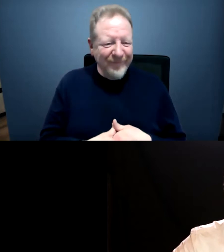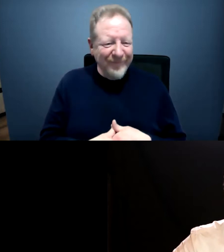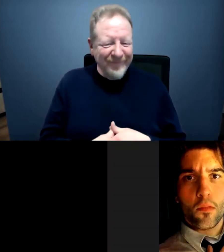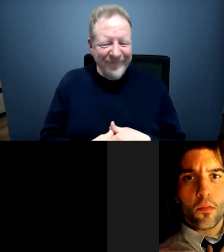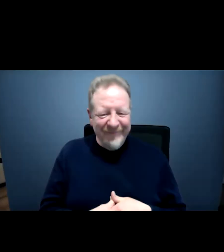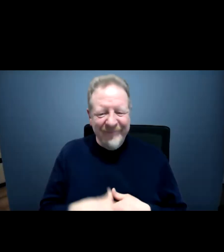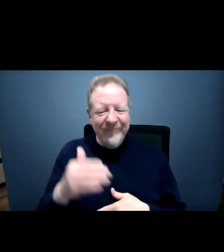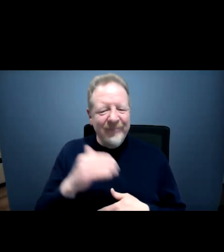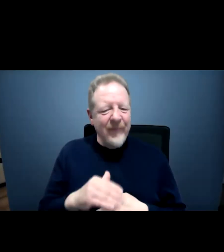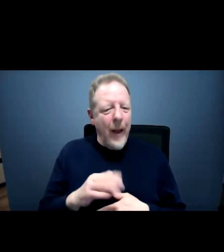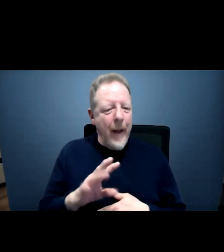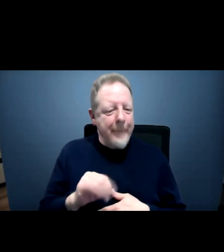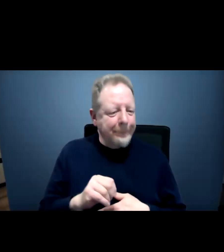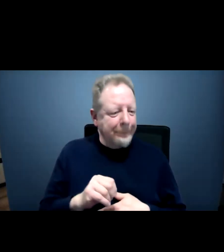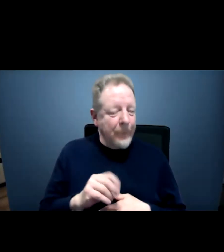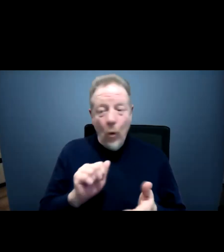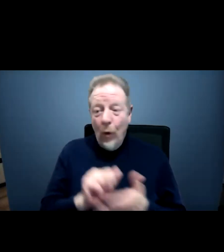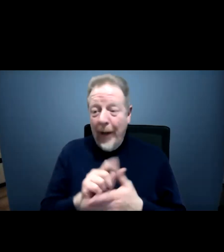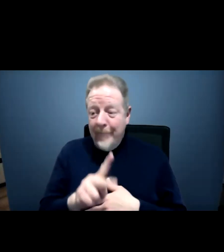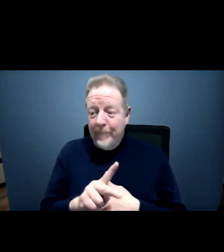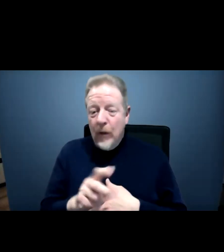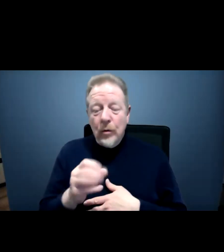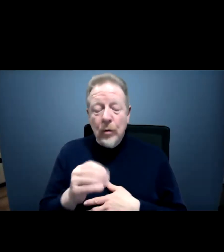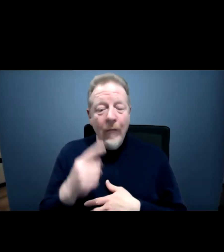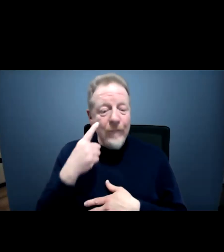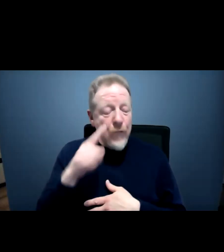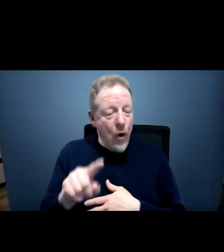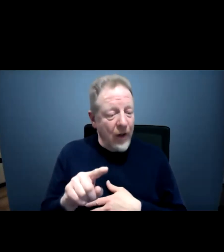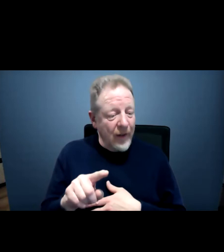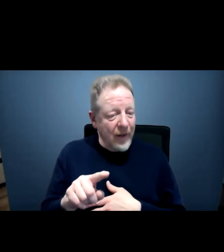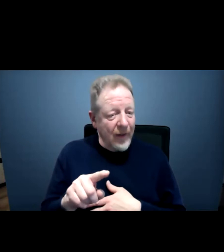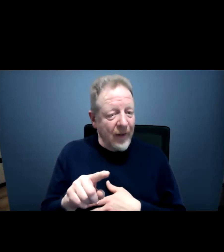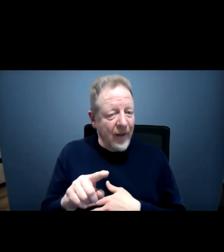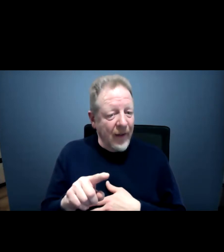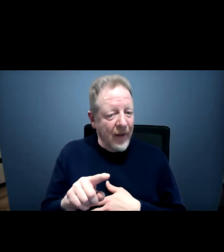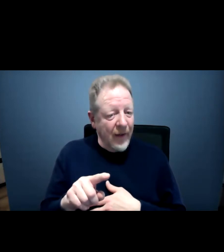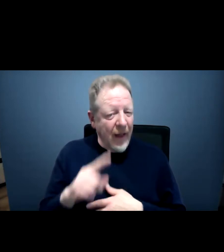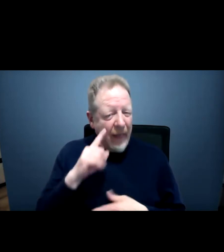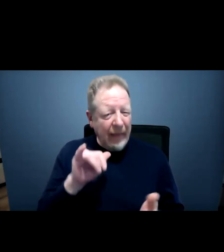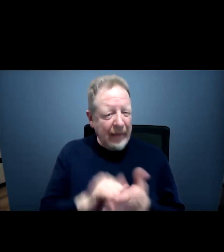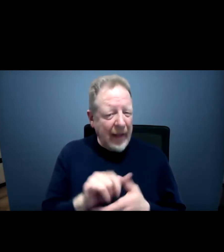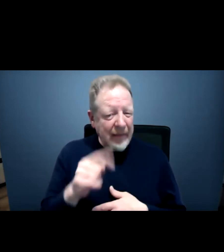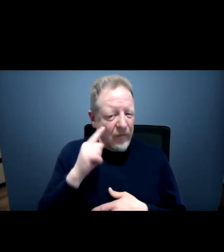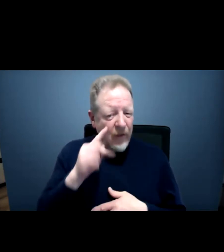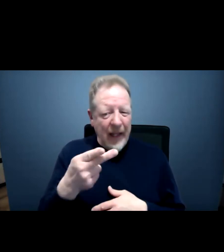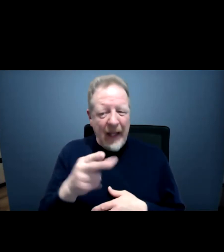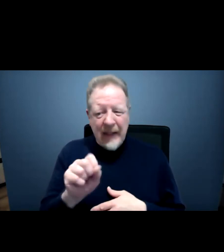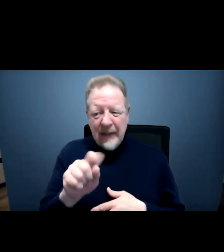All right. For the that I believe it for the HSTP update,